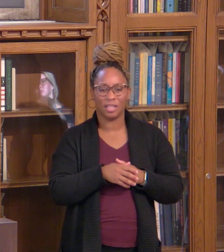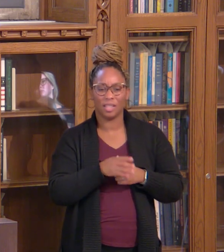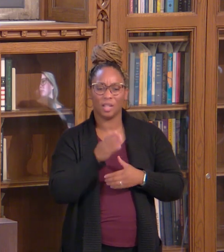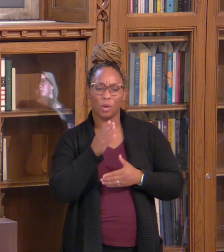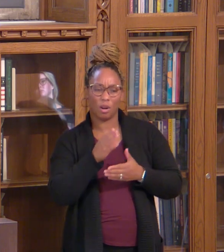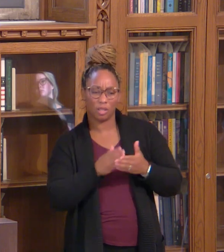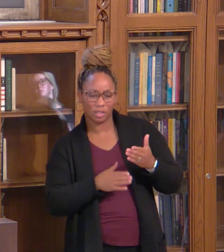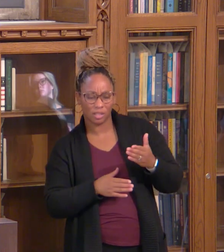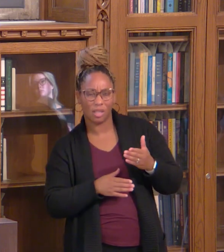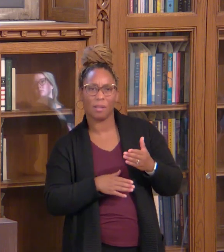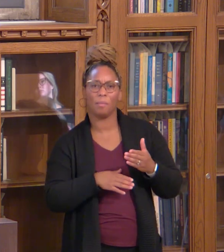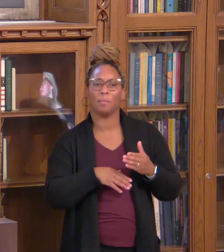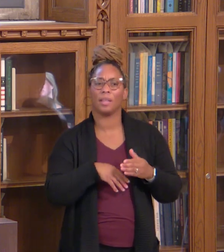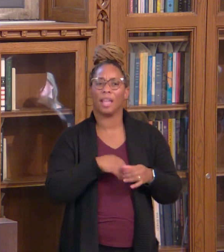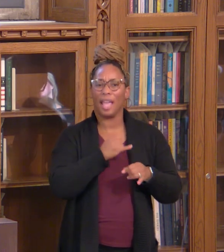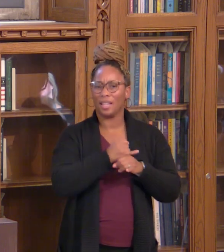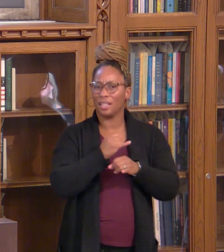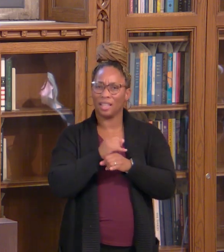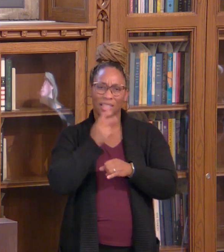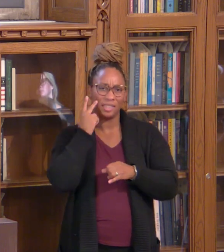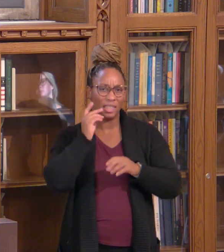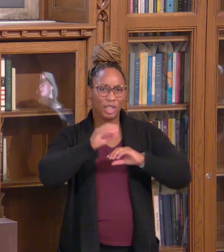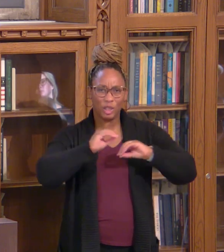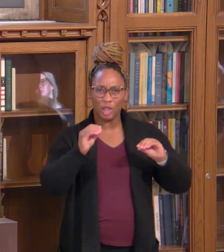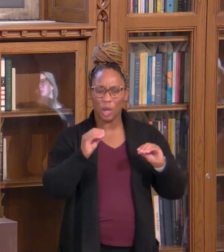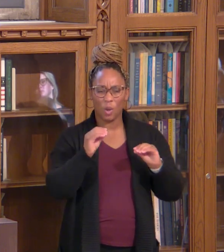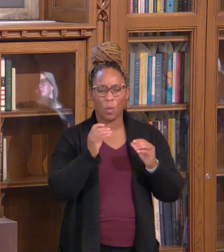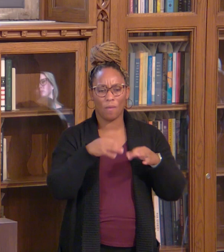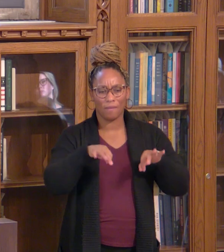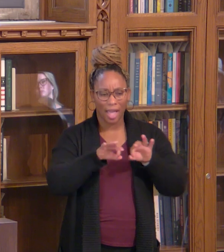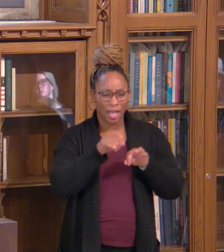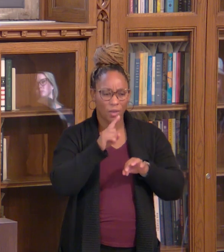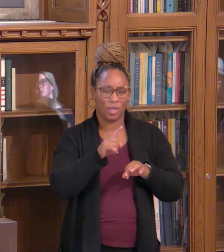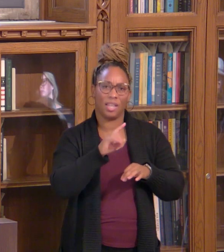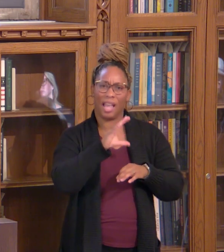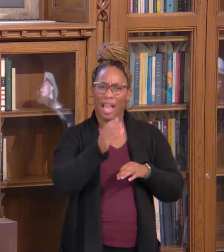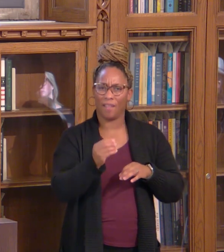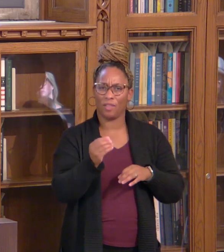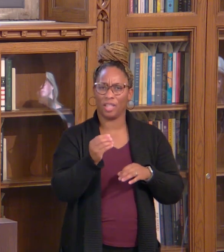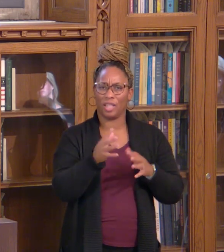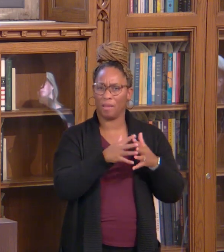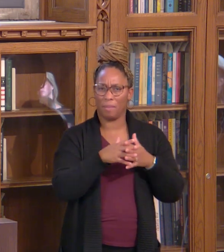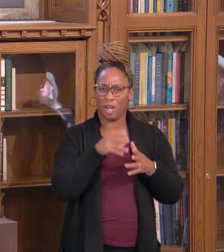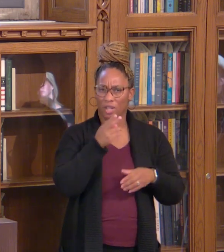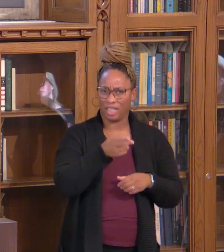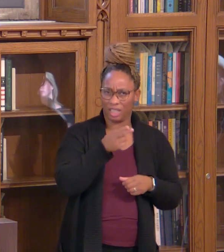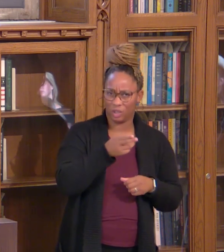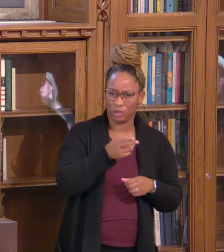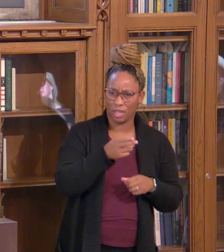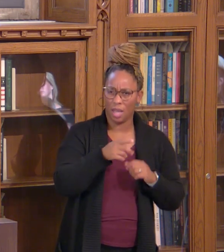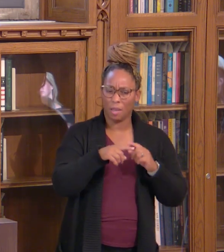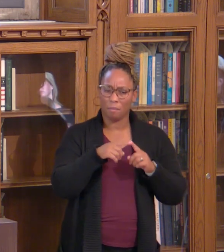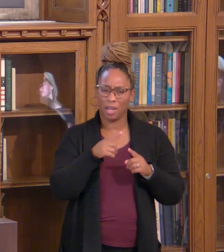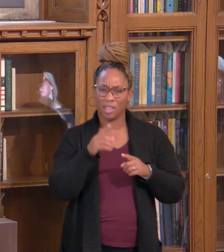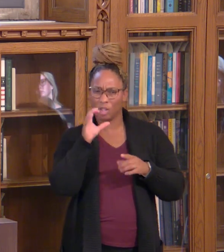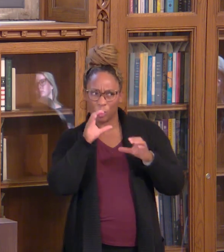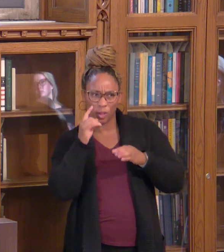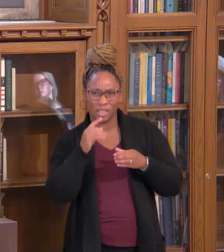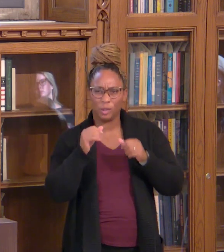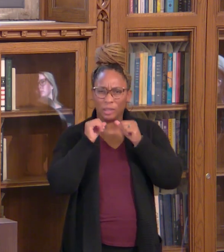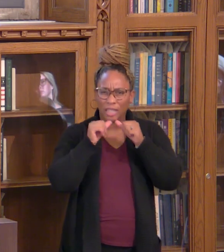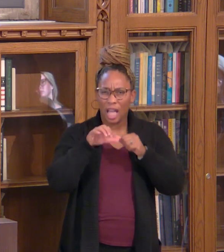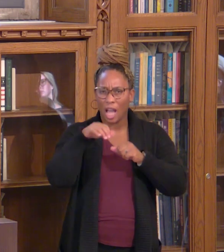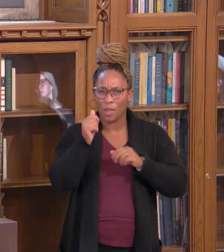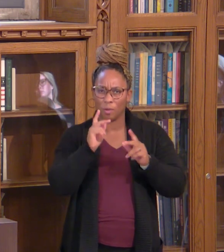that not only see no value in African-American history but seek to deny others the opportunity